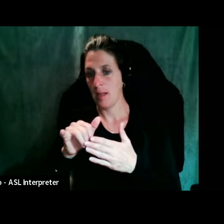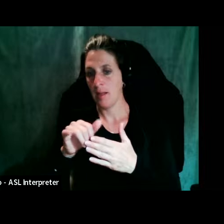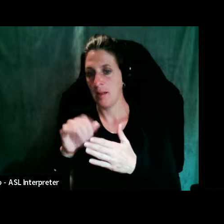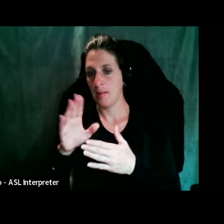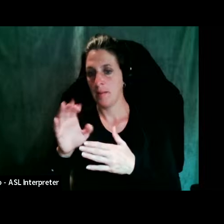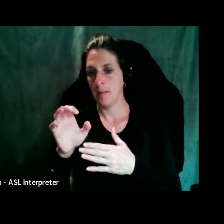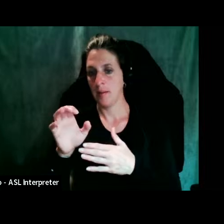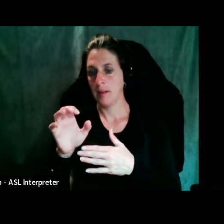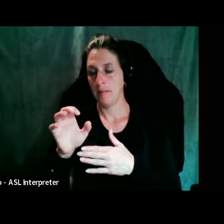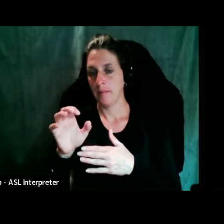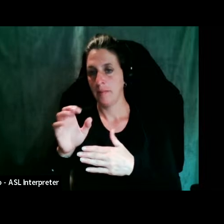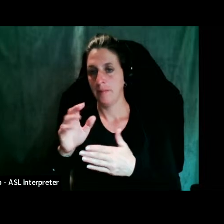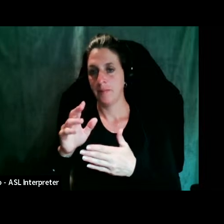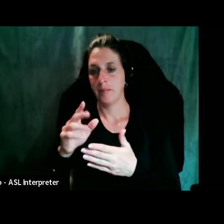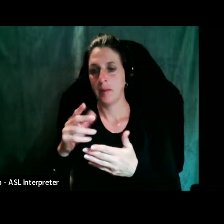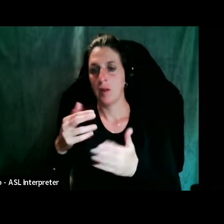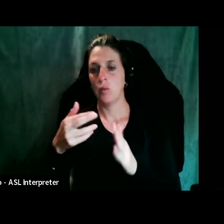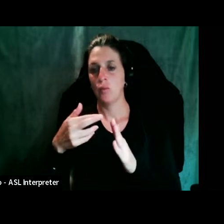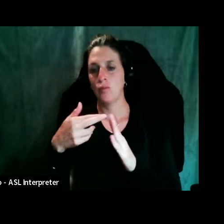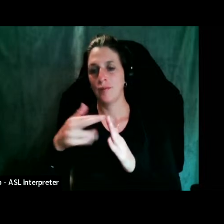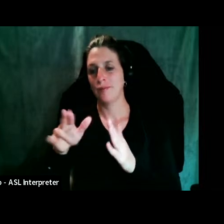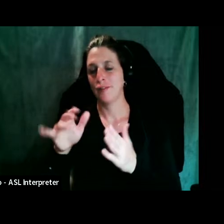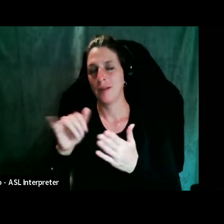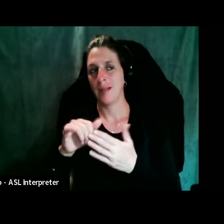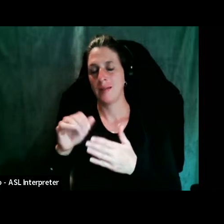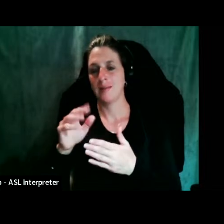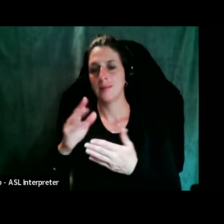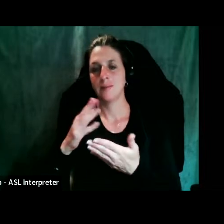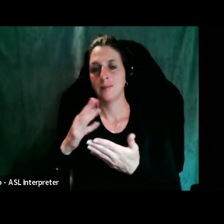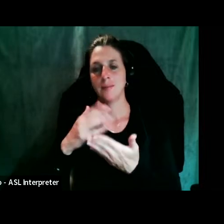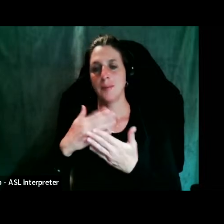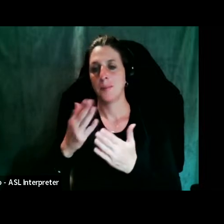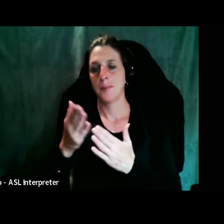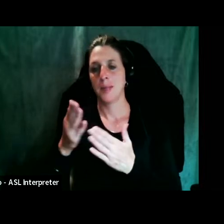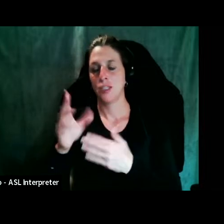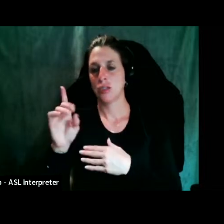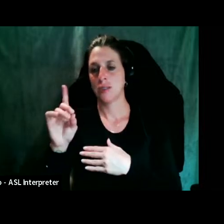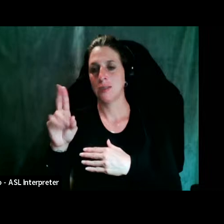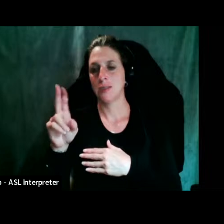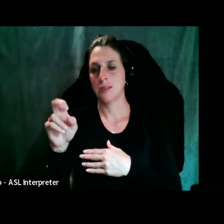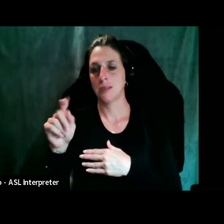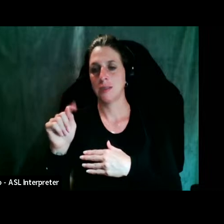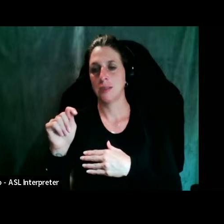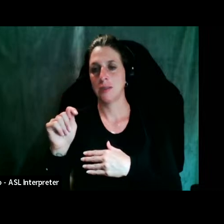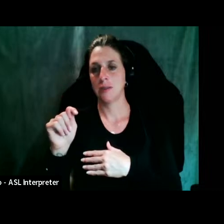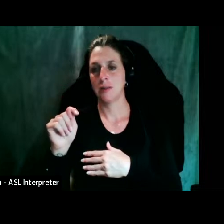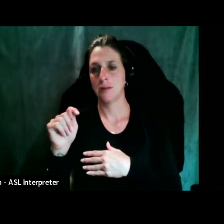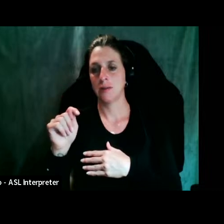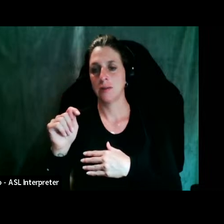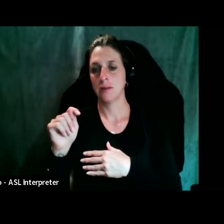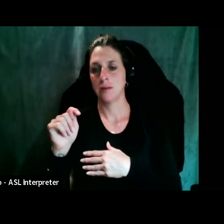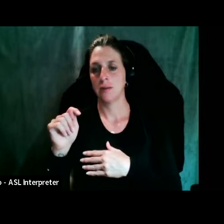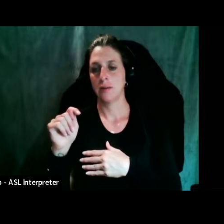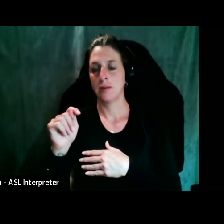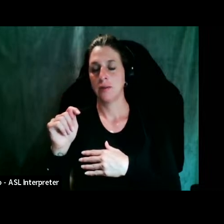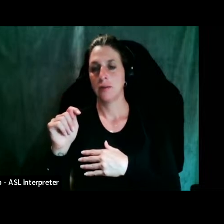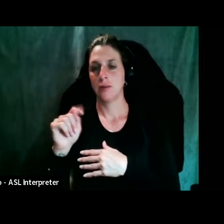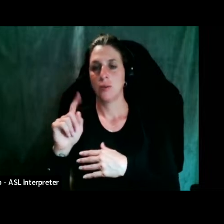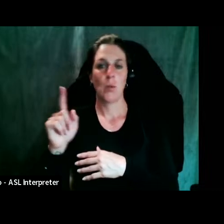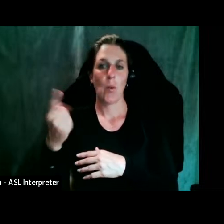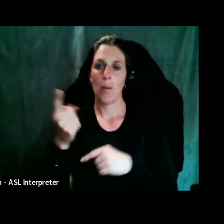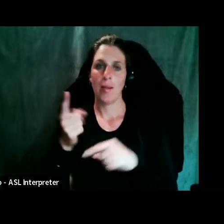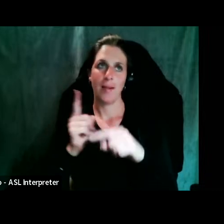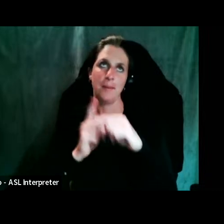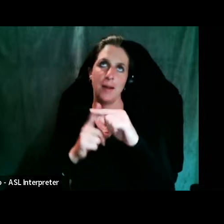refer to it, it's budget dust. I mean, Budget dust? yeah, Yeah. it's, I just it need was to know. 'Cause 0.78 to, I it was think. it was the only positive thing